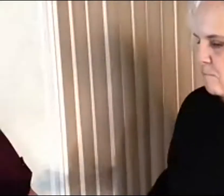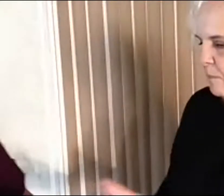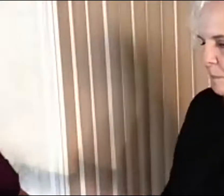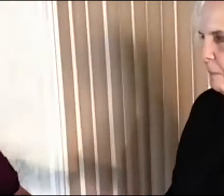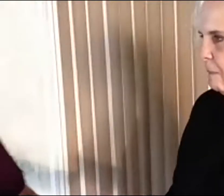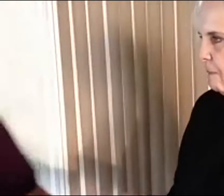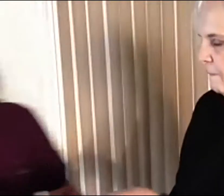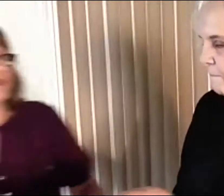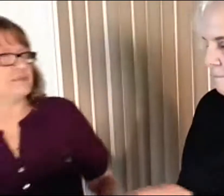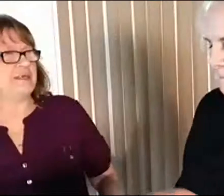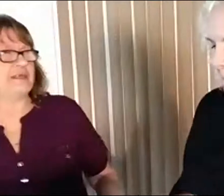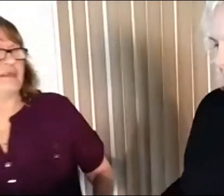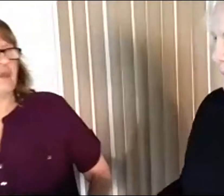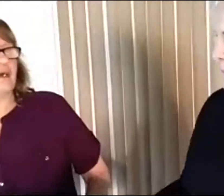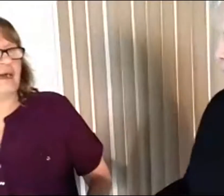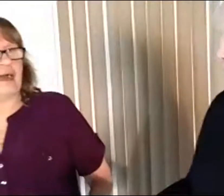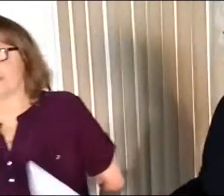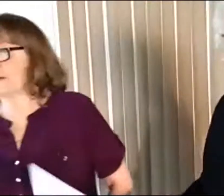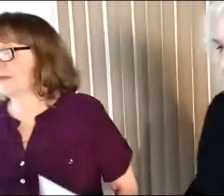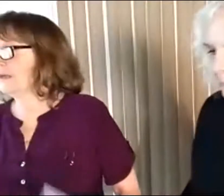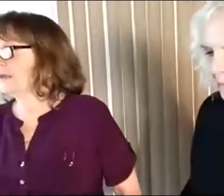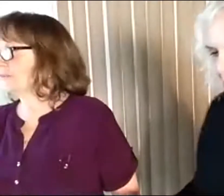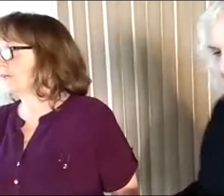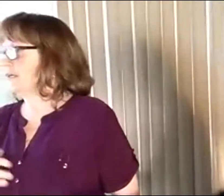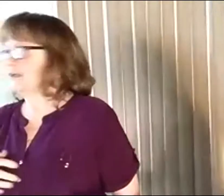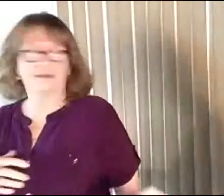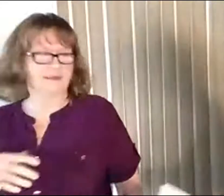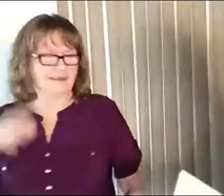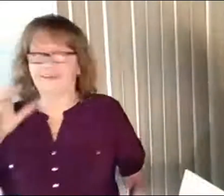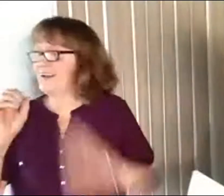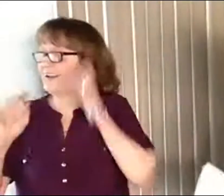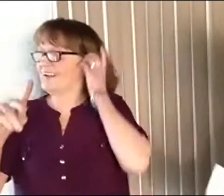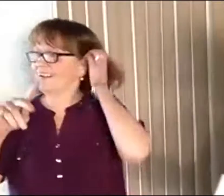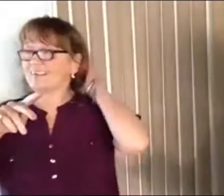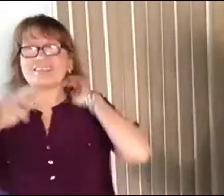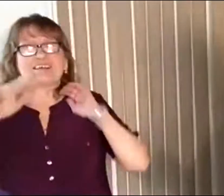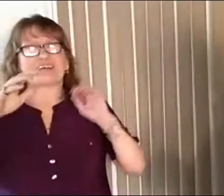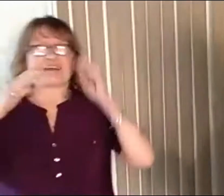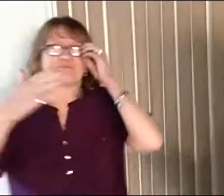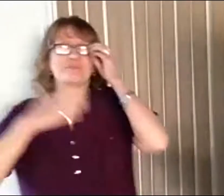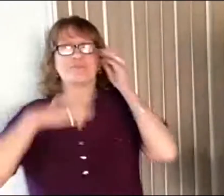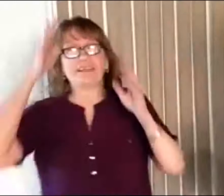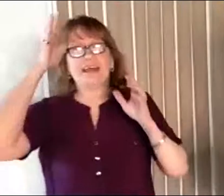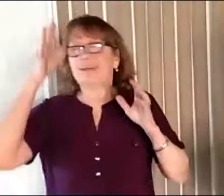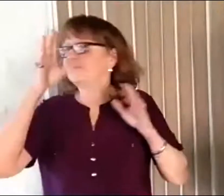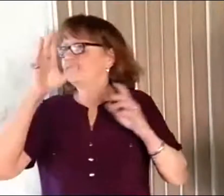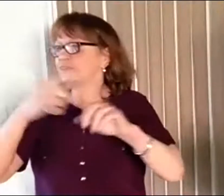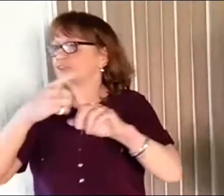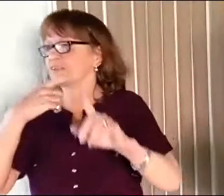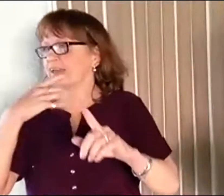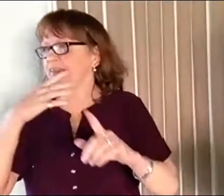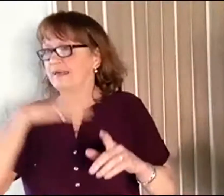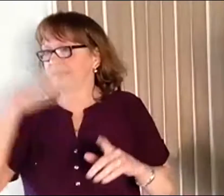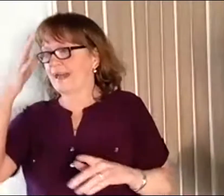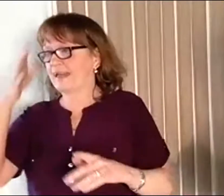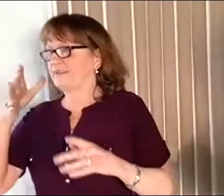it. Okay, you read it to me and then out loud and then I'll sign it. Okay. My dad, first I'll say